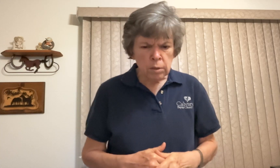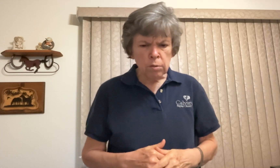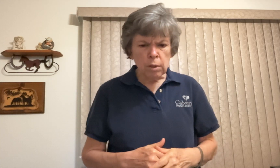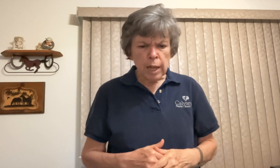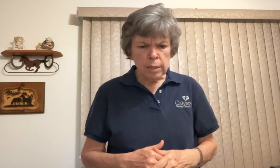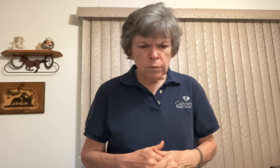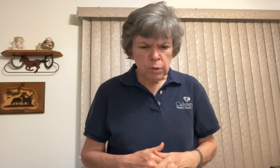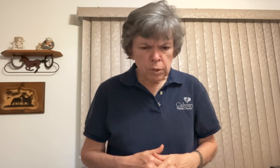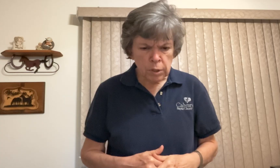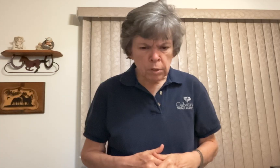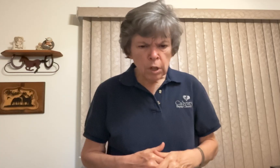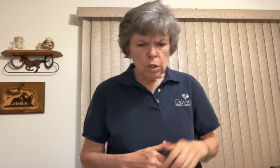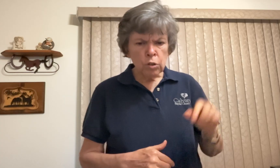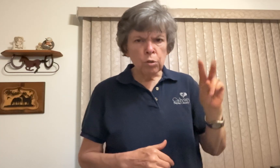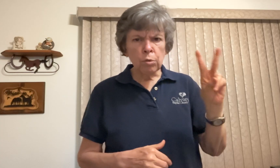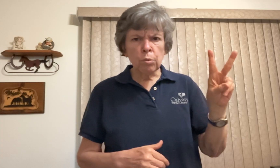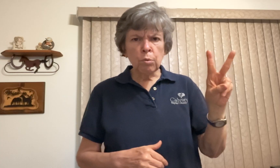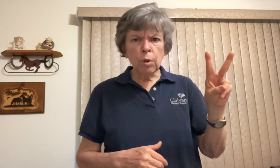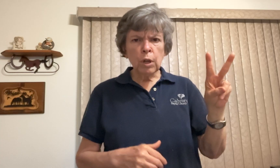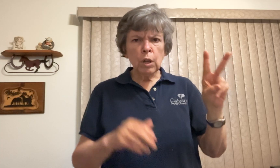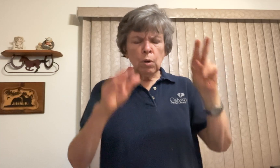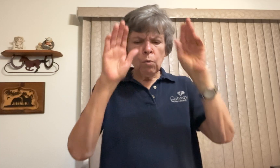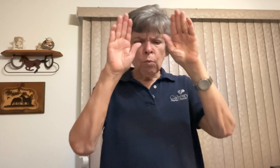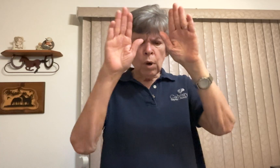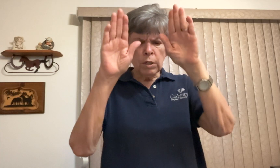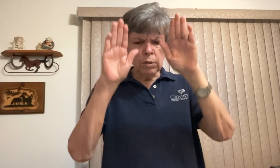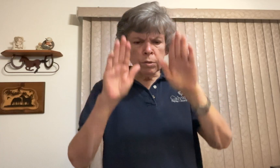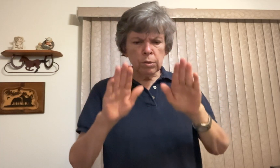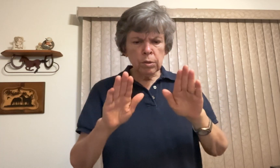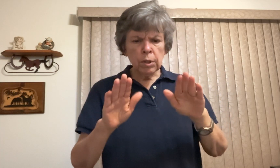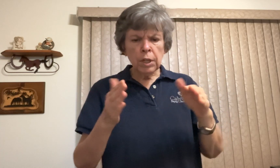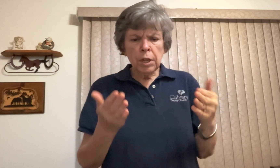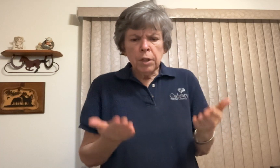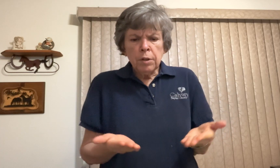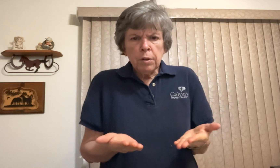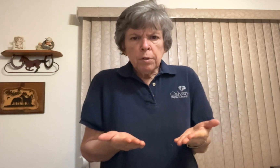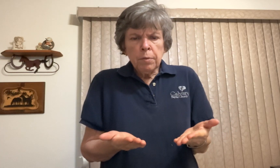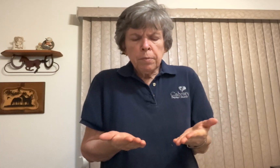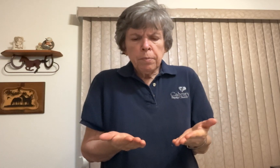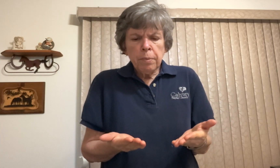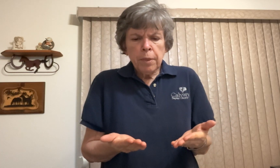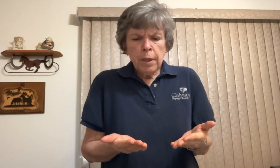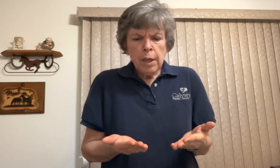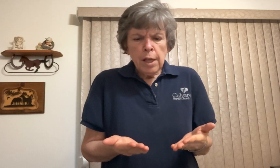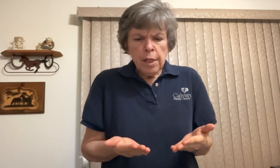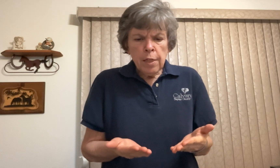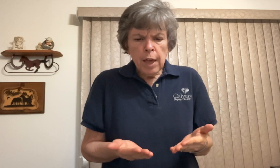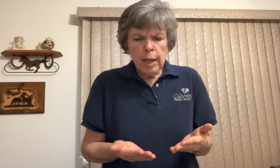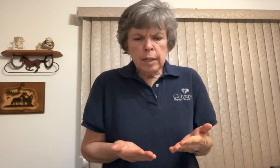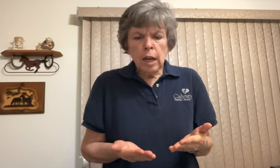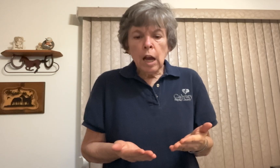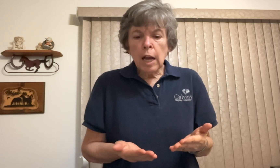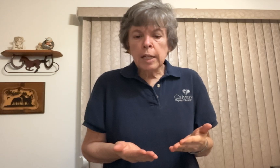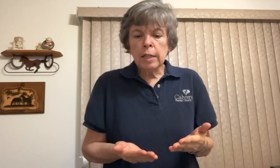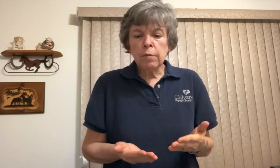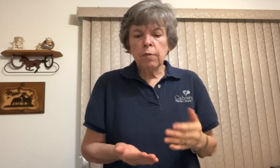the last verse here. 2 wonders here that I